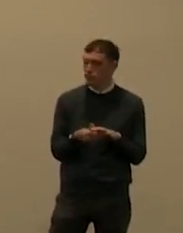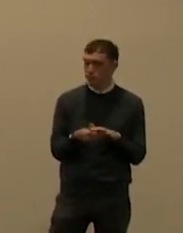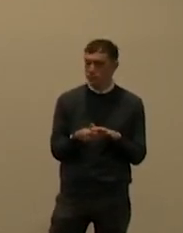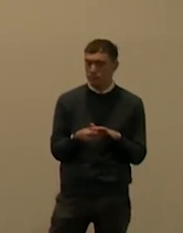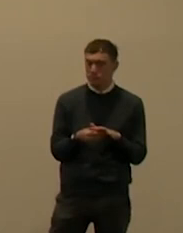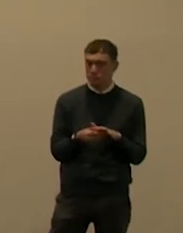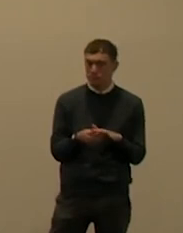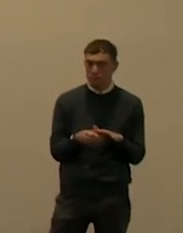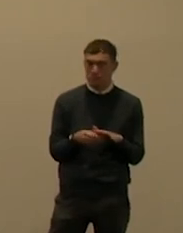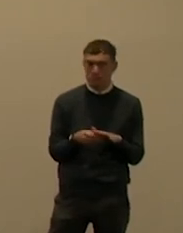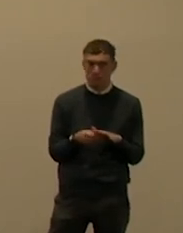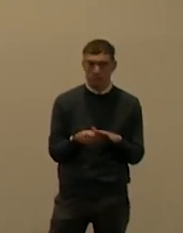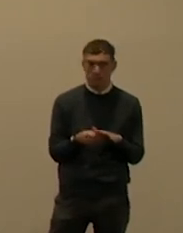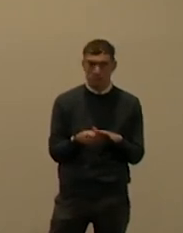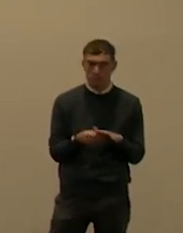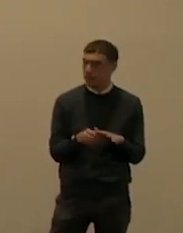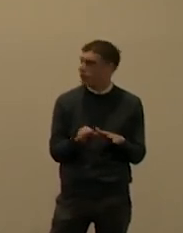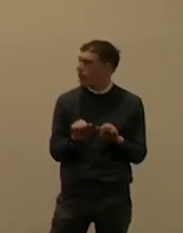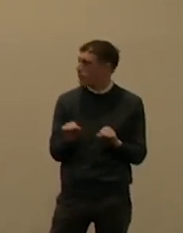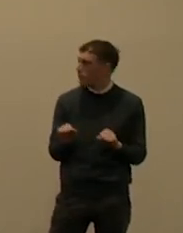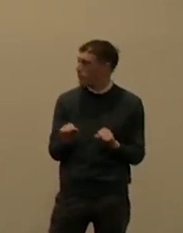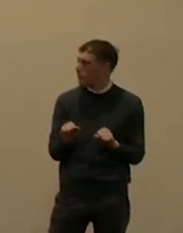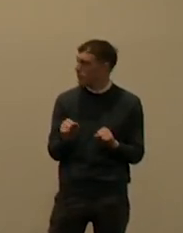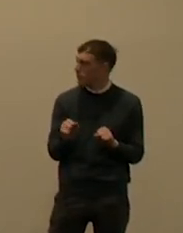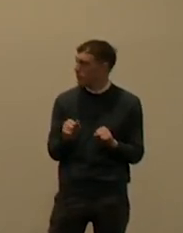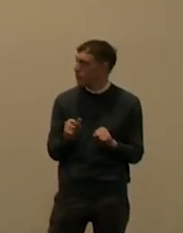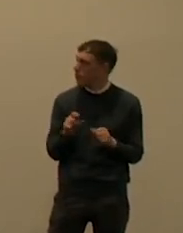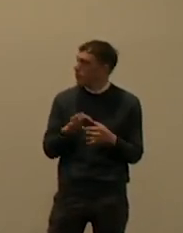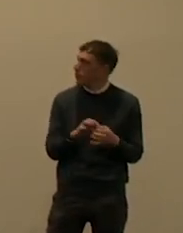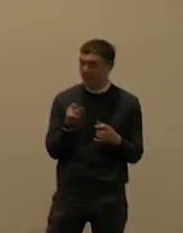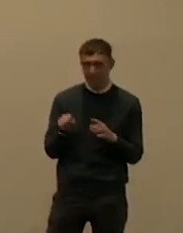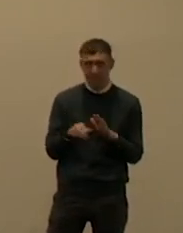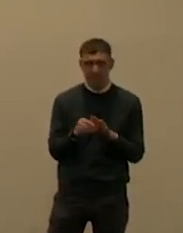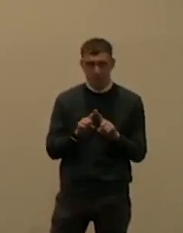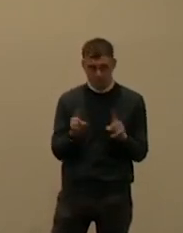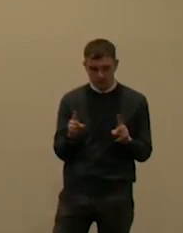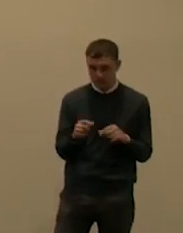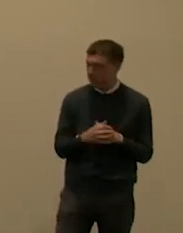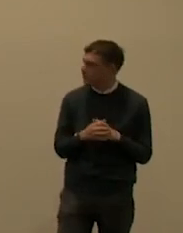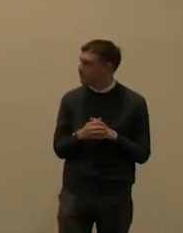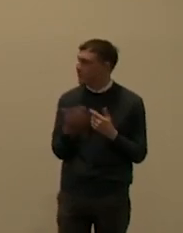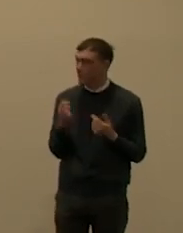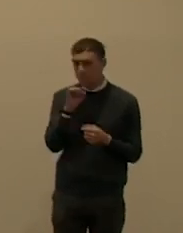cloud, from the virtual network inside the cloud to another virtual network. Then we are testing